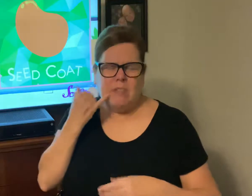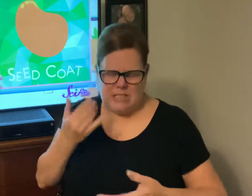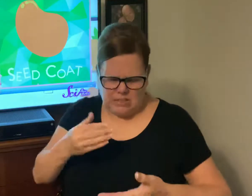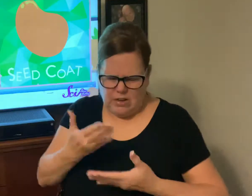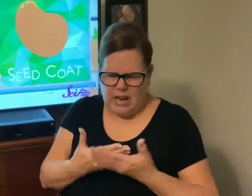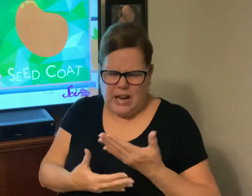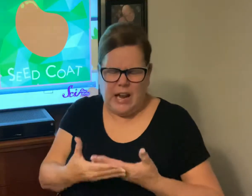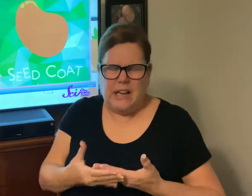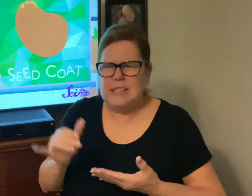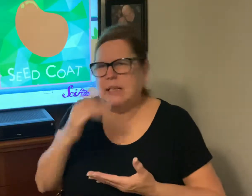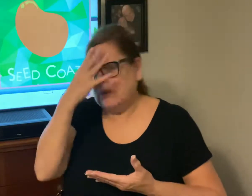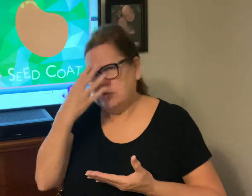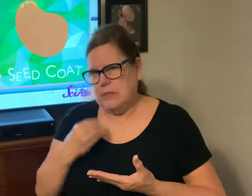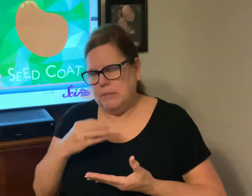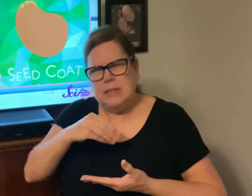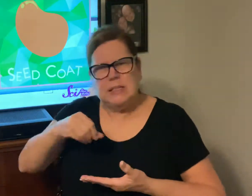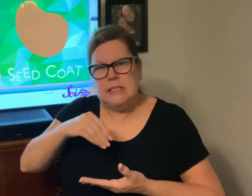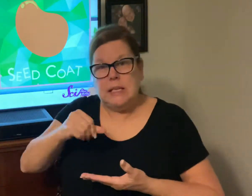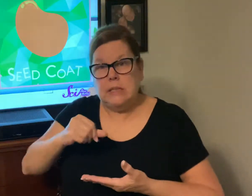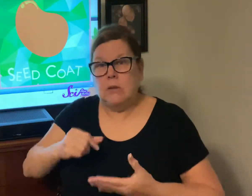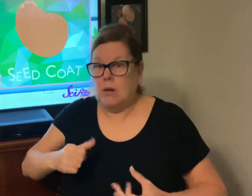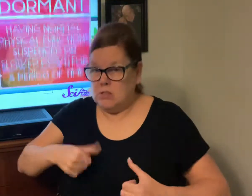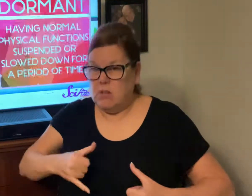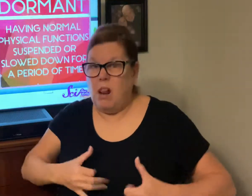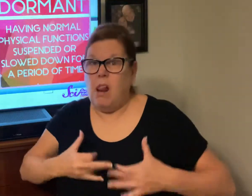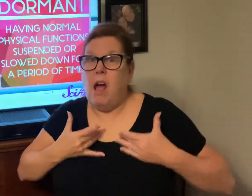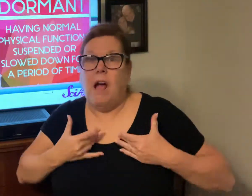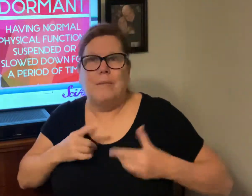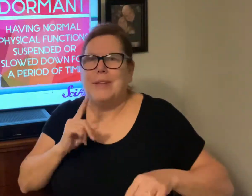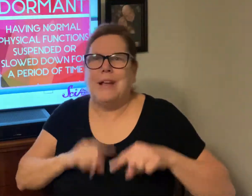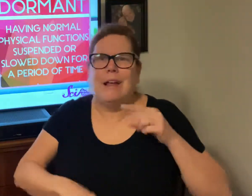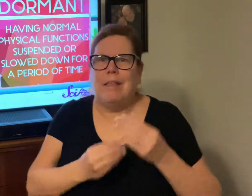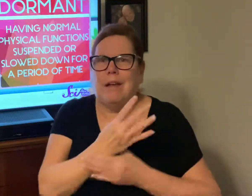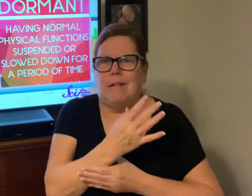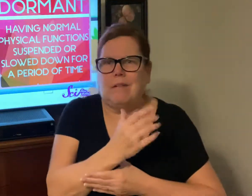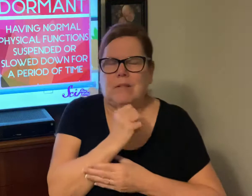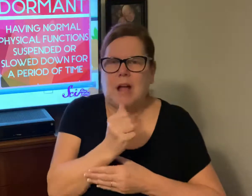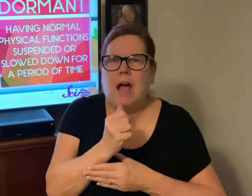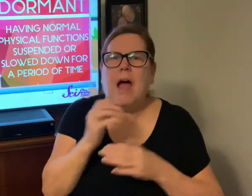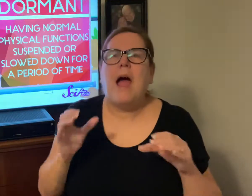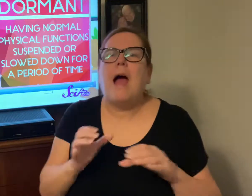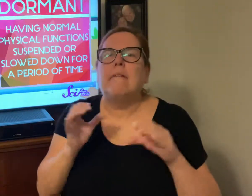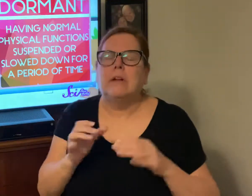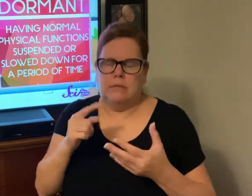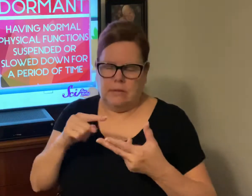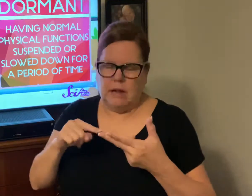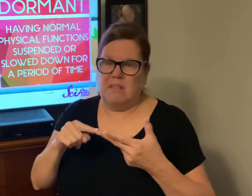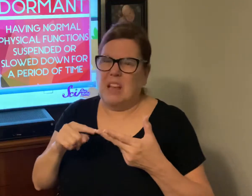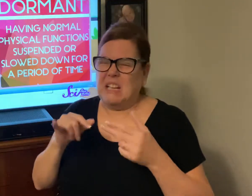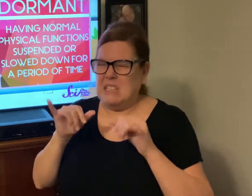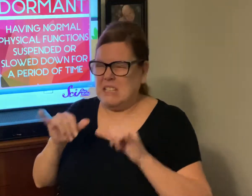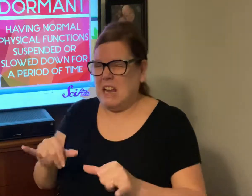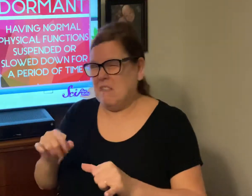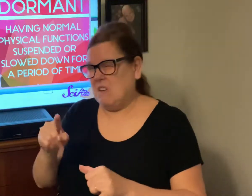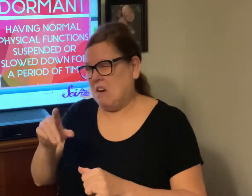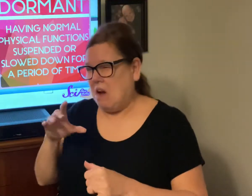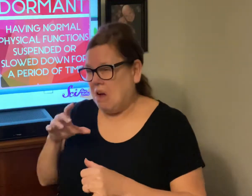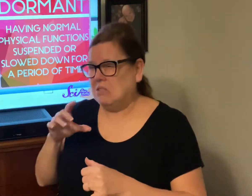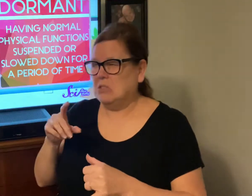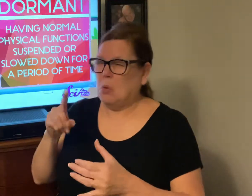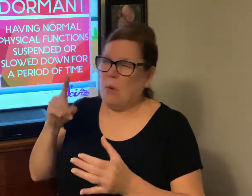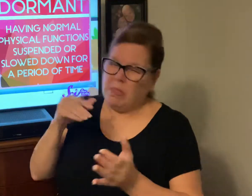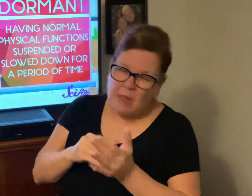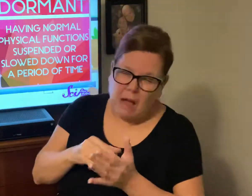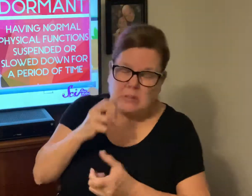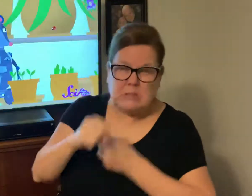like they're asleep. The seeds are still alive, but they're dormant or inactive. Some seeds can stay like this for hundreds or even